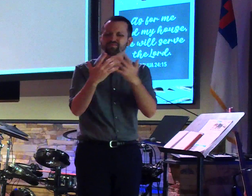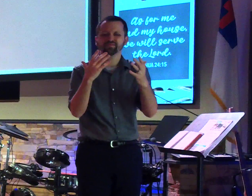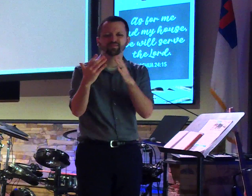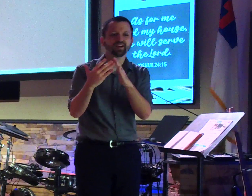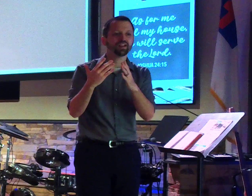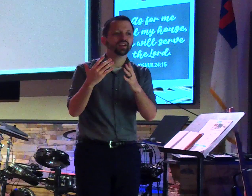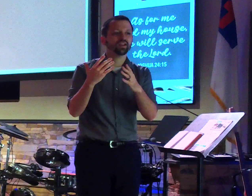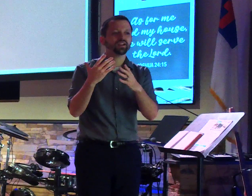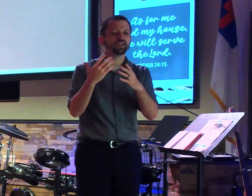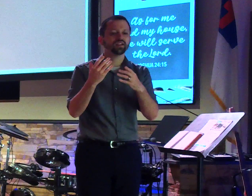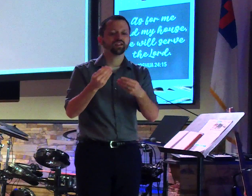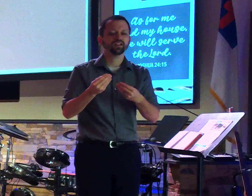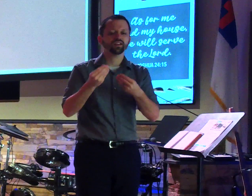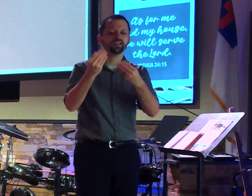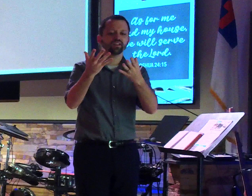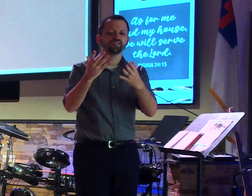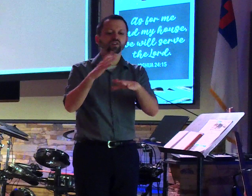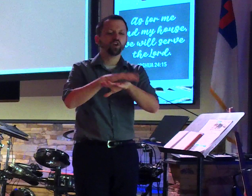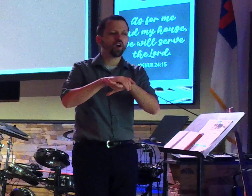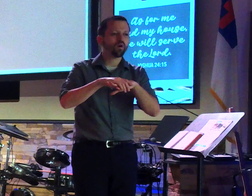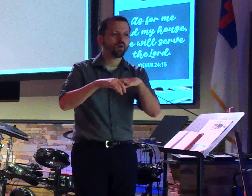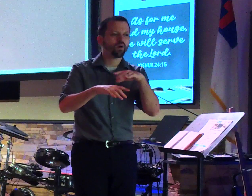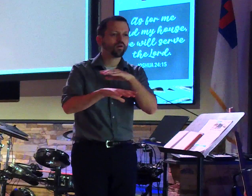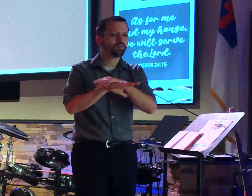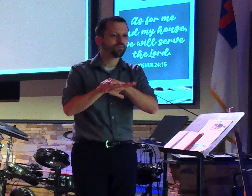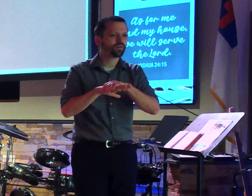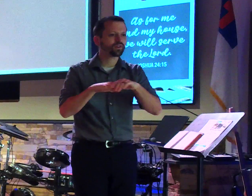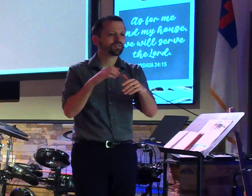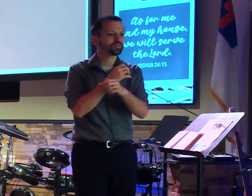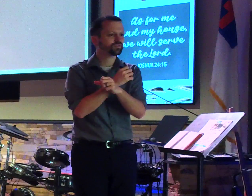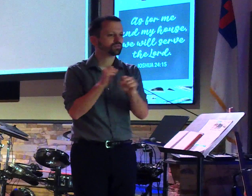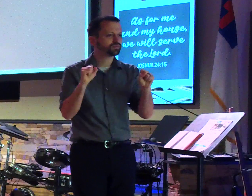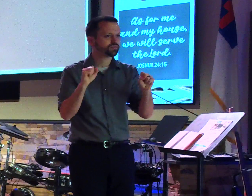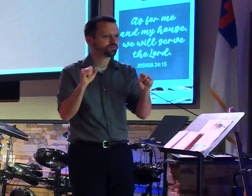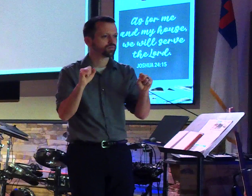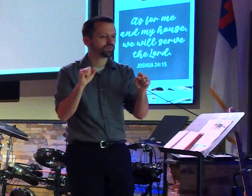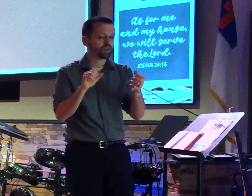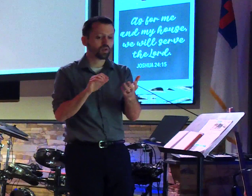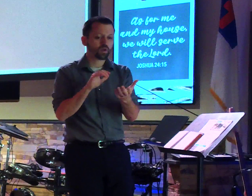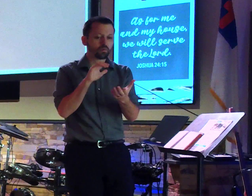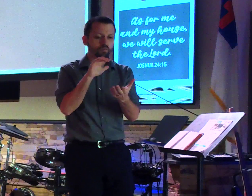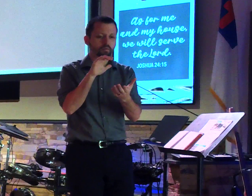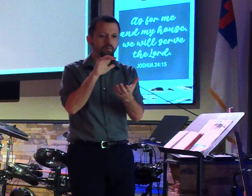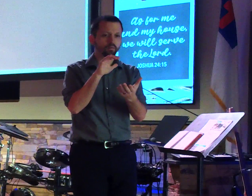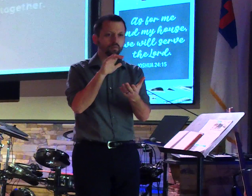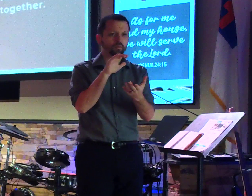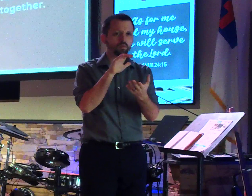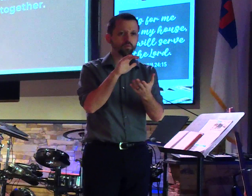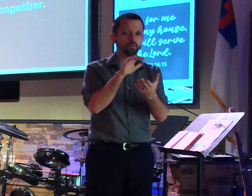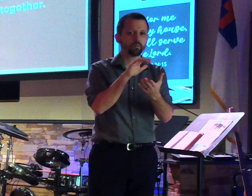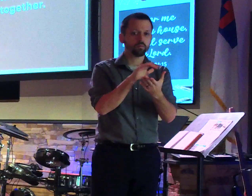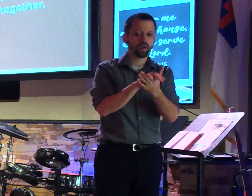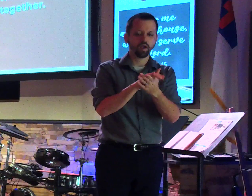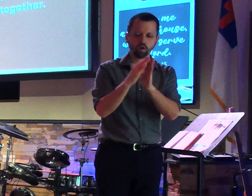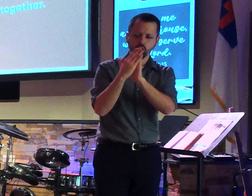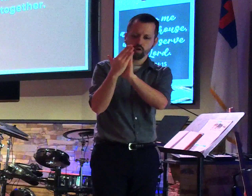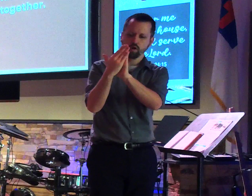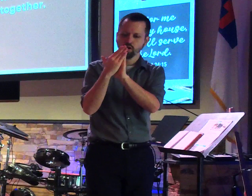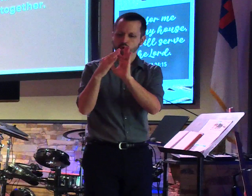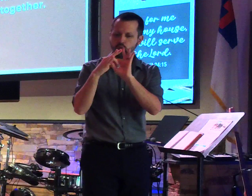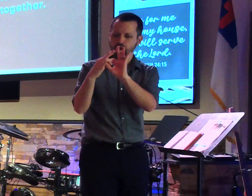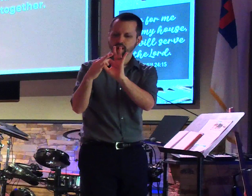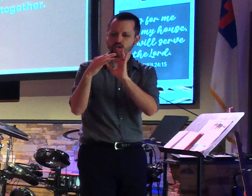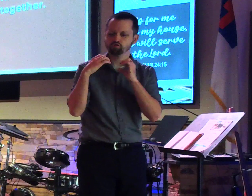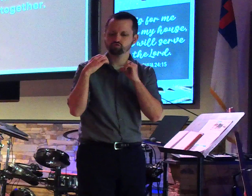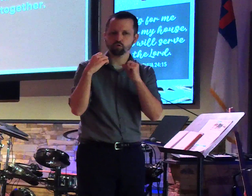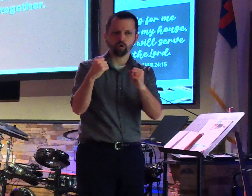brings a sense of security and comfort in that relationship. When the marriage bed is strong, it brings a sense